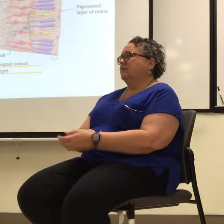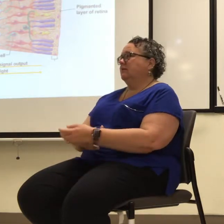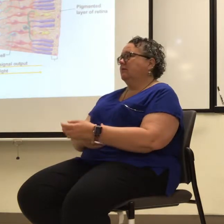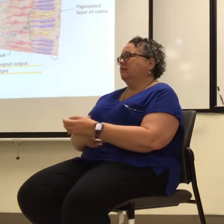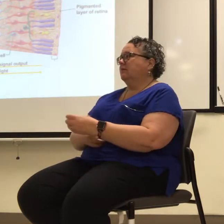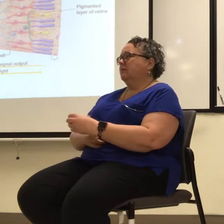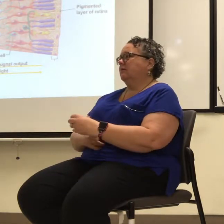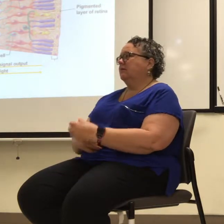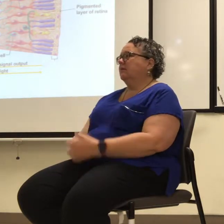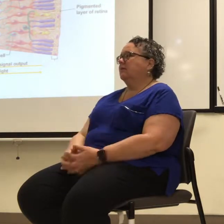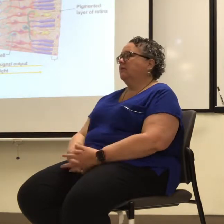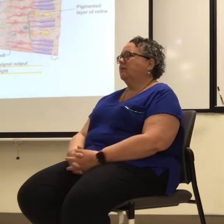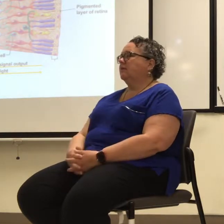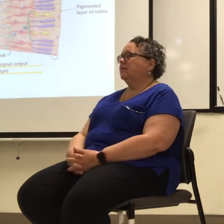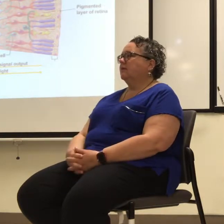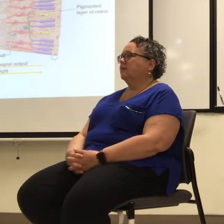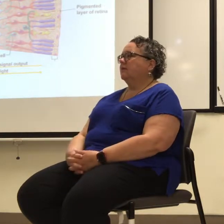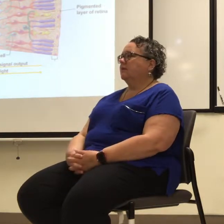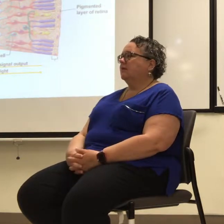photons of light.